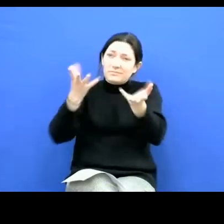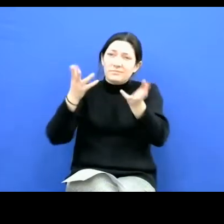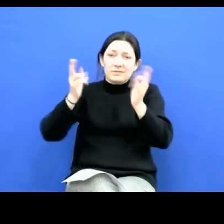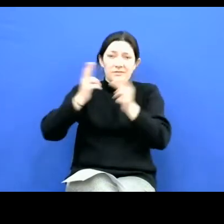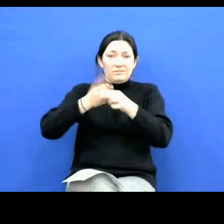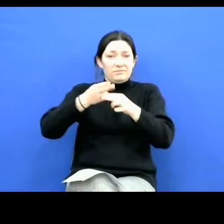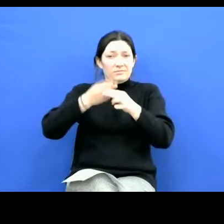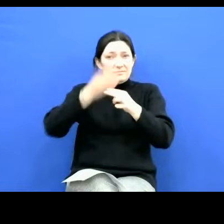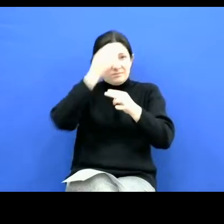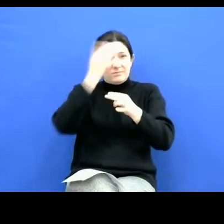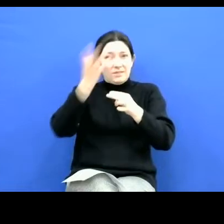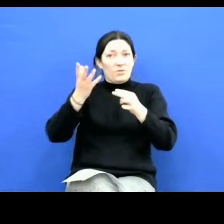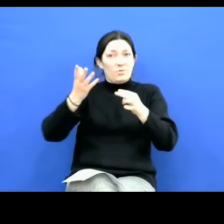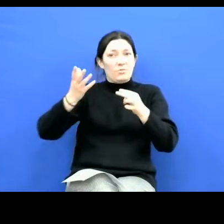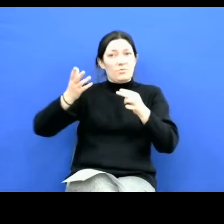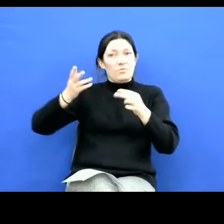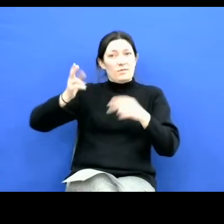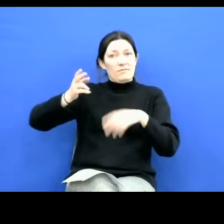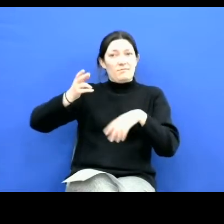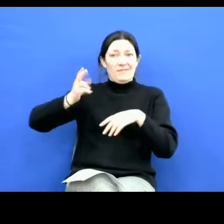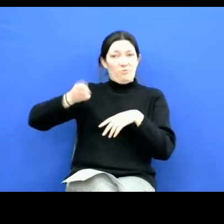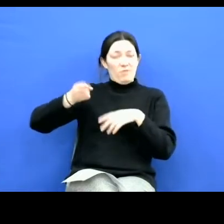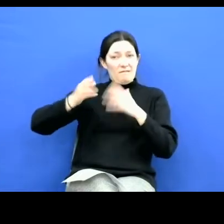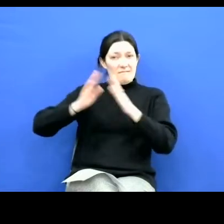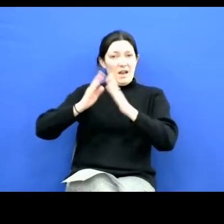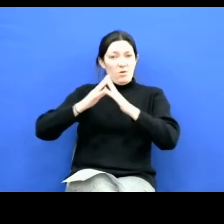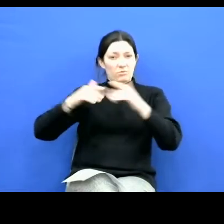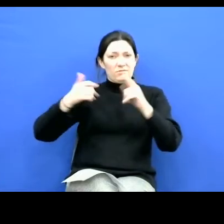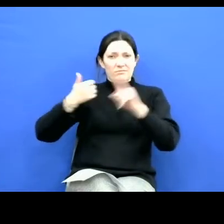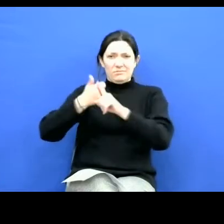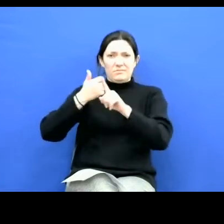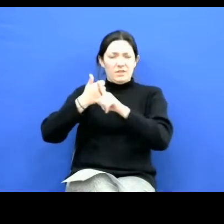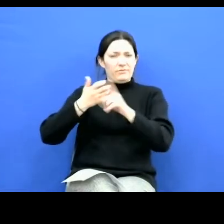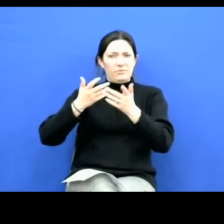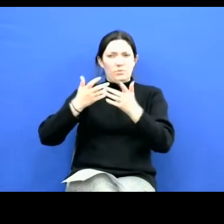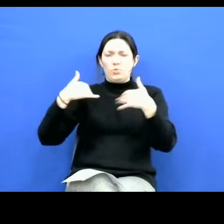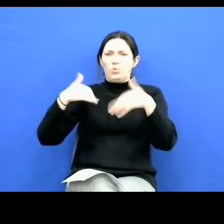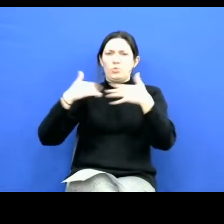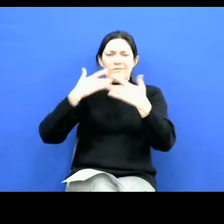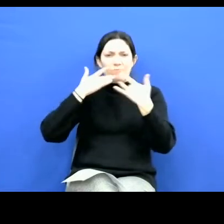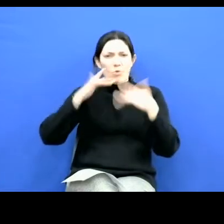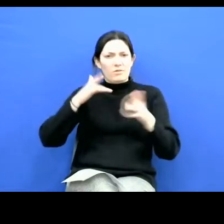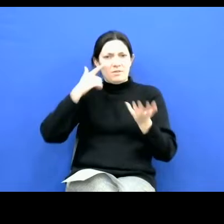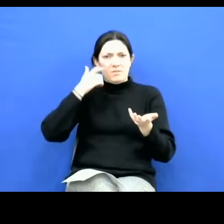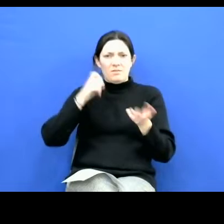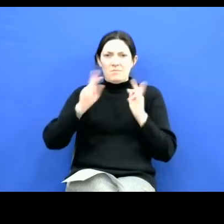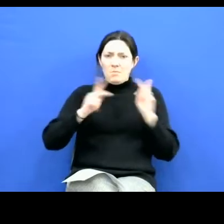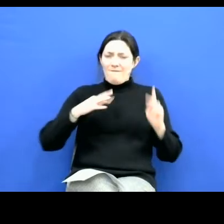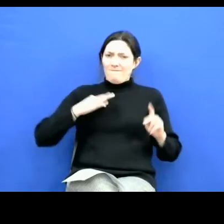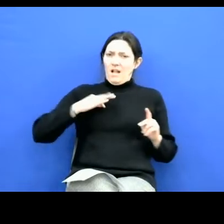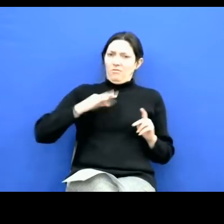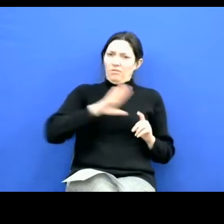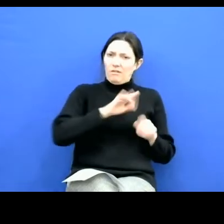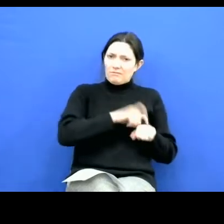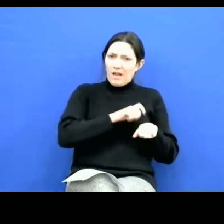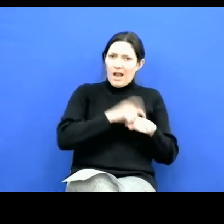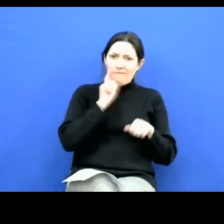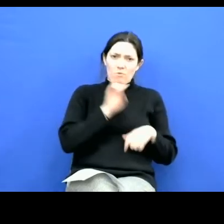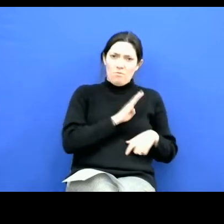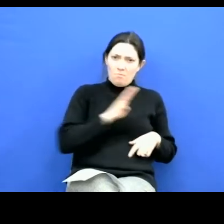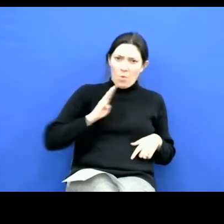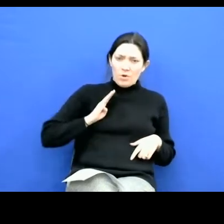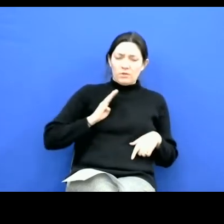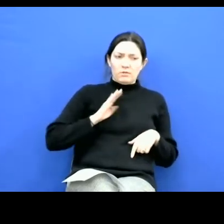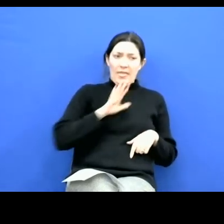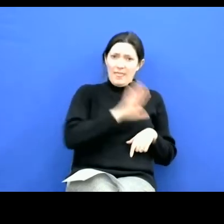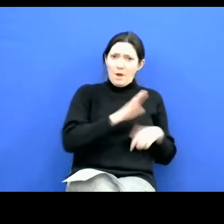so many people volunteer their time. And they're not just volunteering their time to volunteer their time. The passion that these people have is